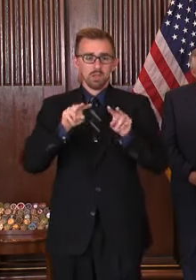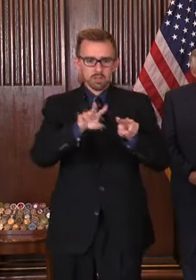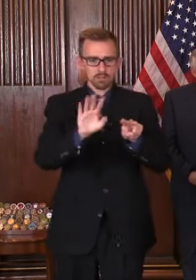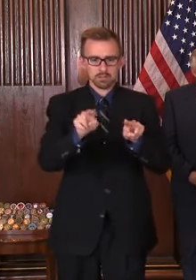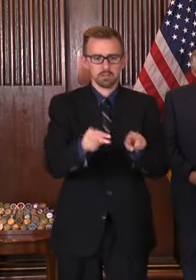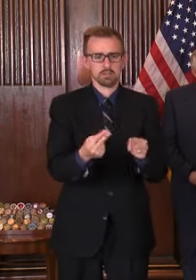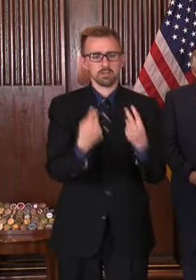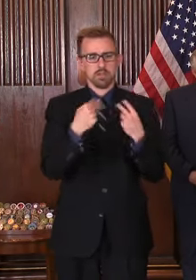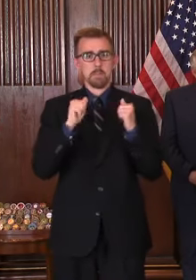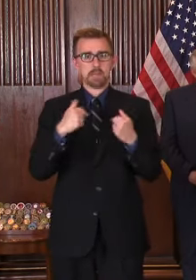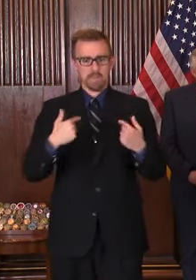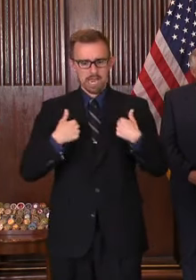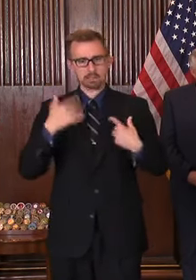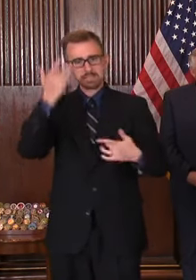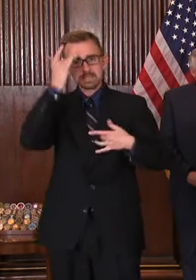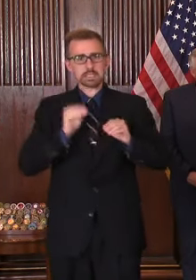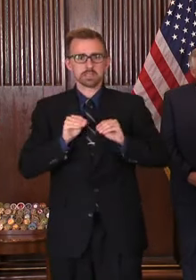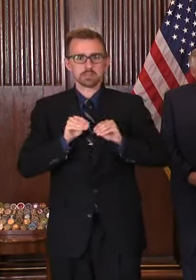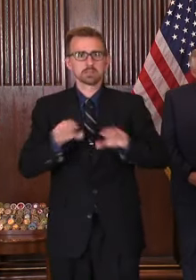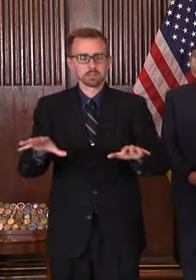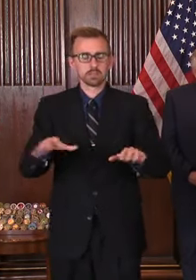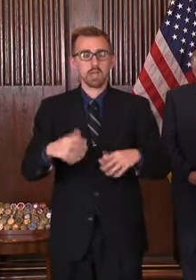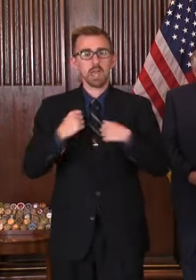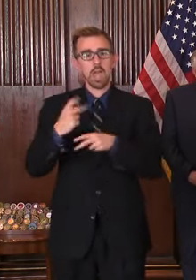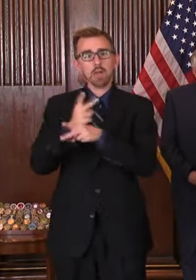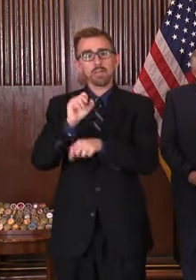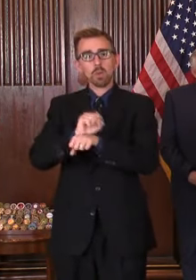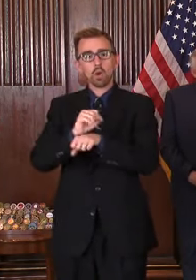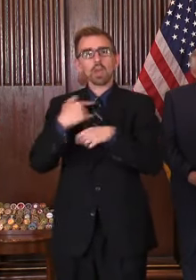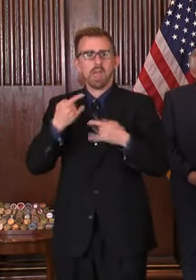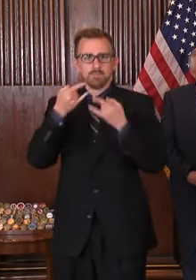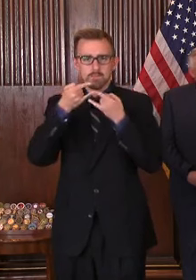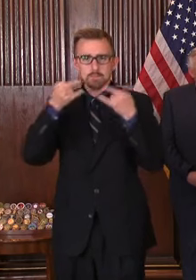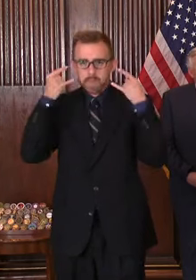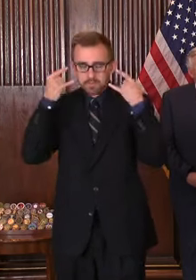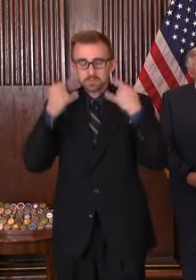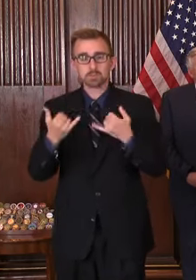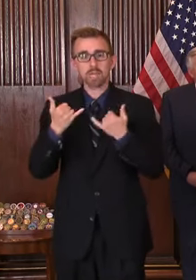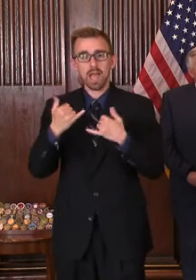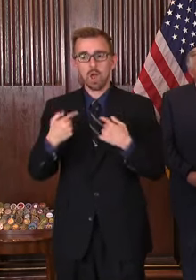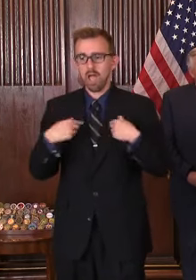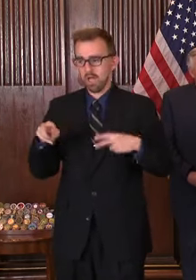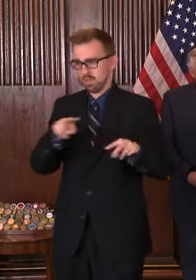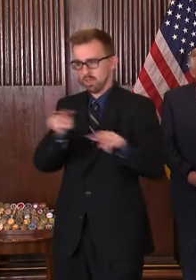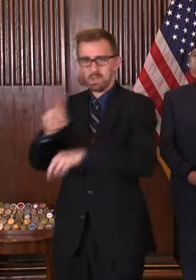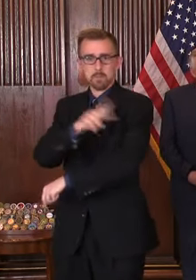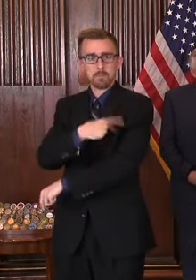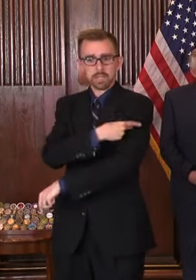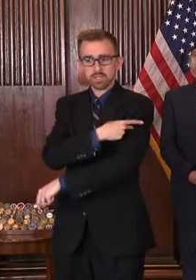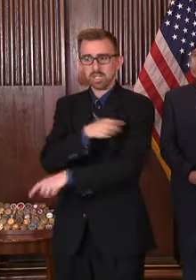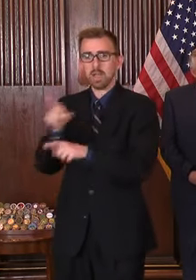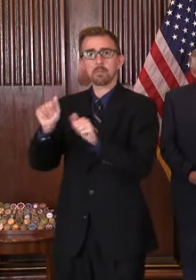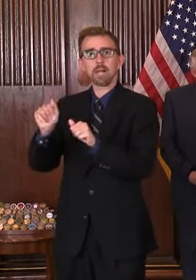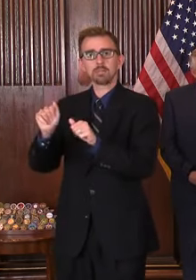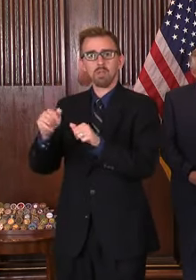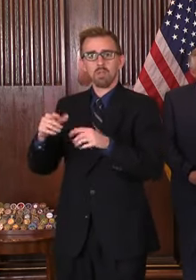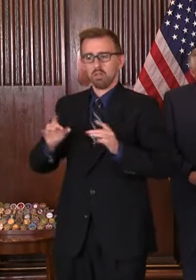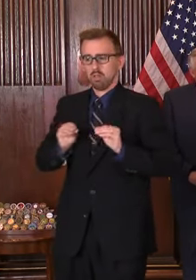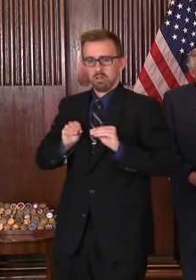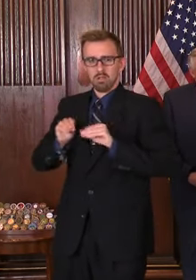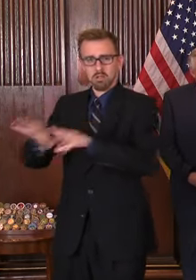the potential source. Now healthcare workers in the hospital wear a mask. So now I look at my patient as being susceptible to